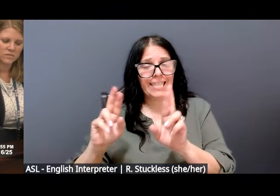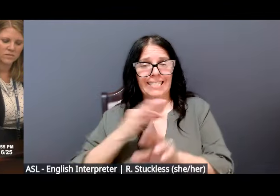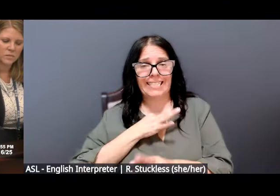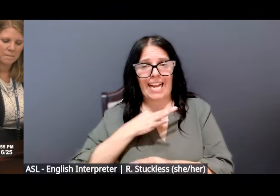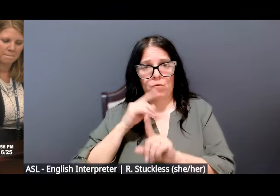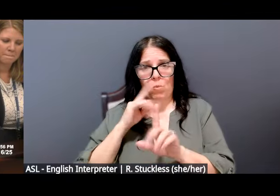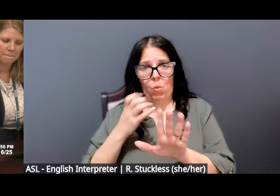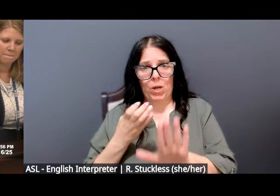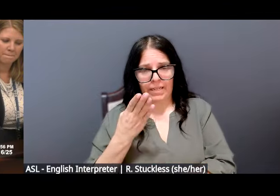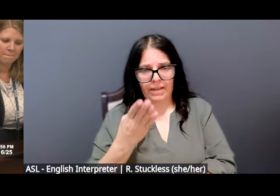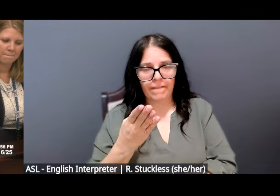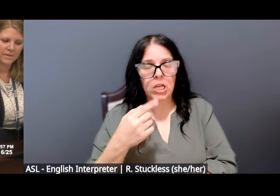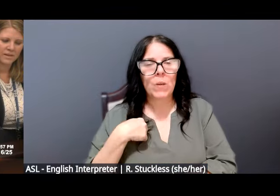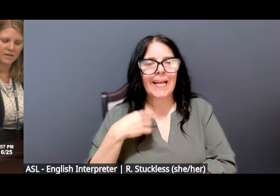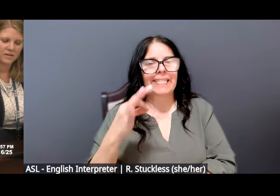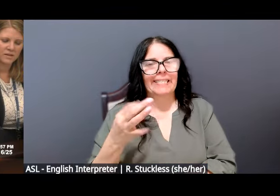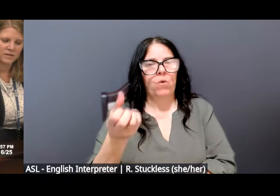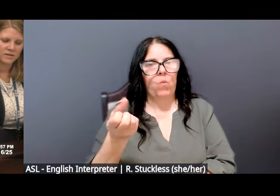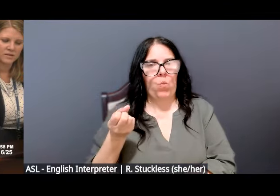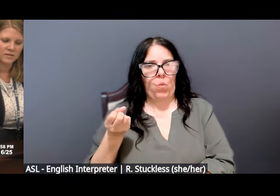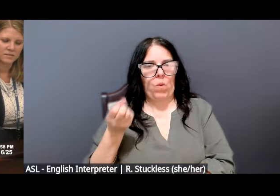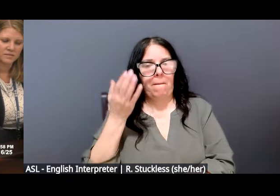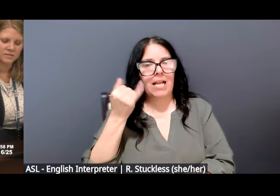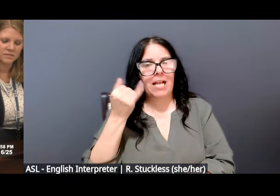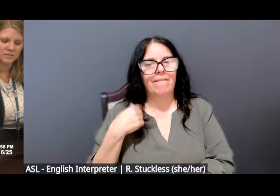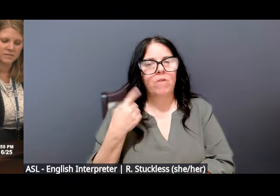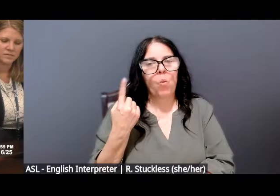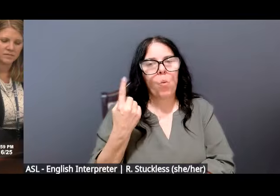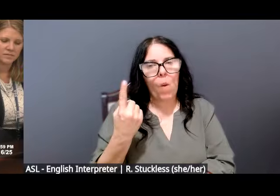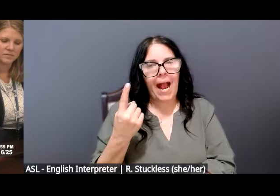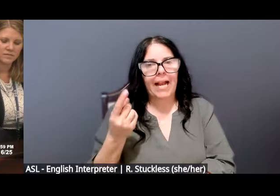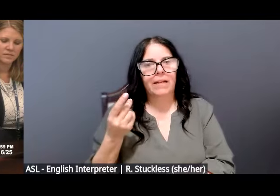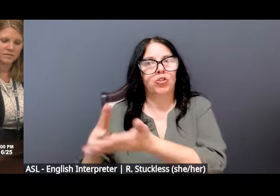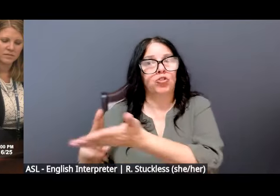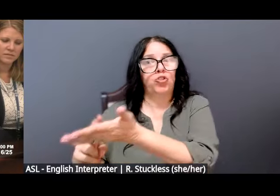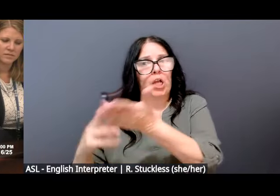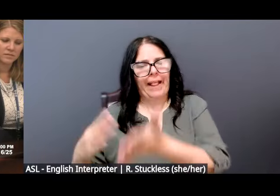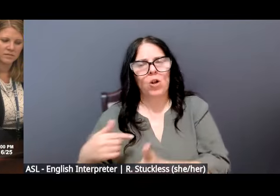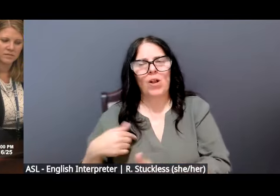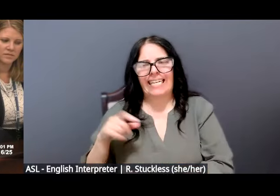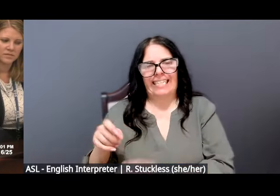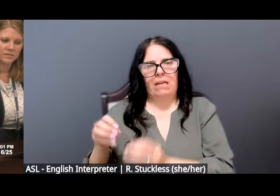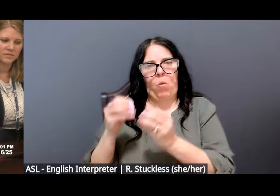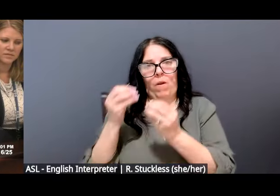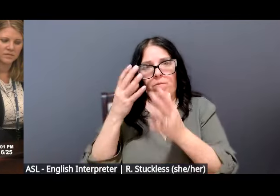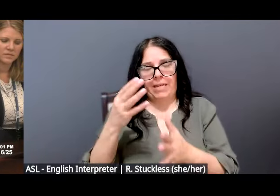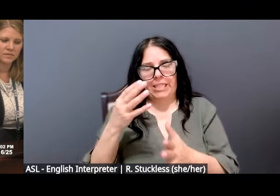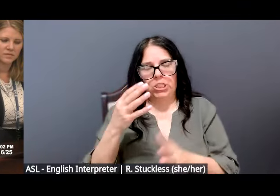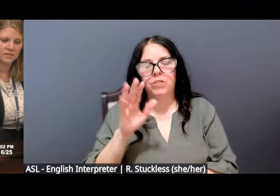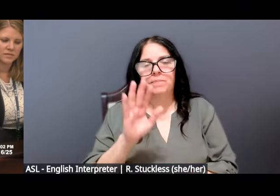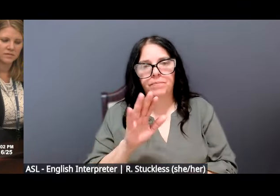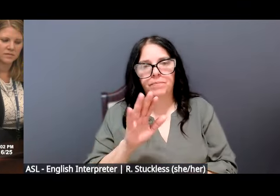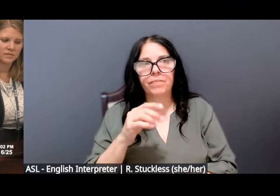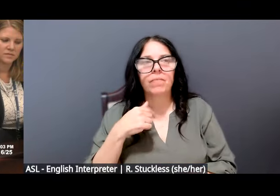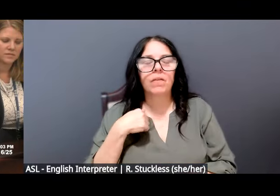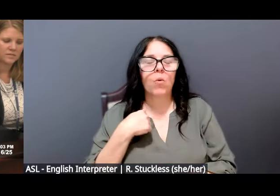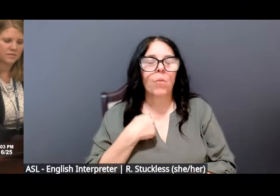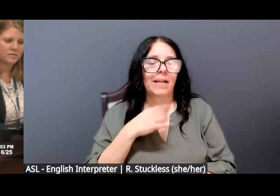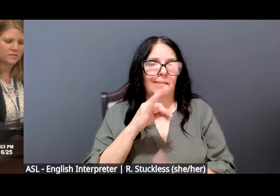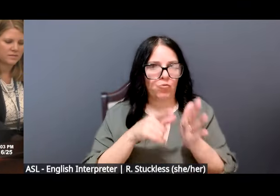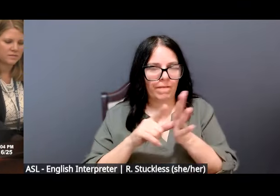that we are attempting to get more information from. Largely in our review, and we will present this at the